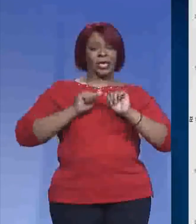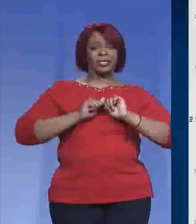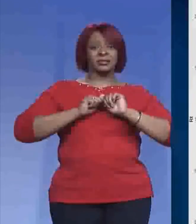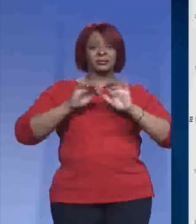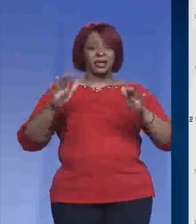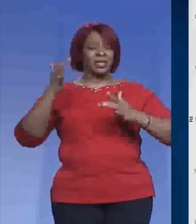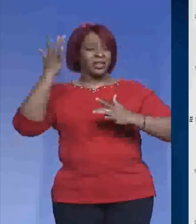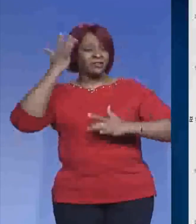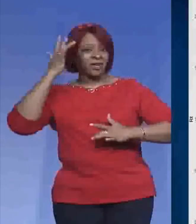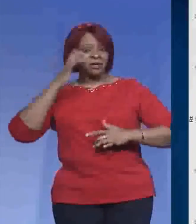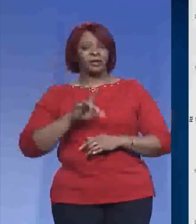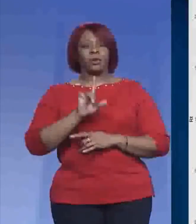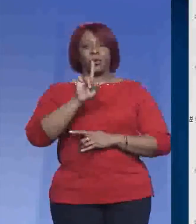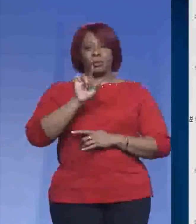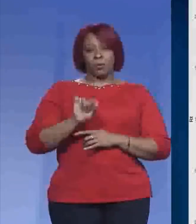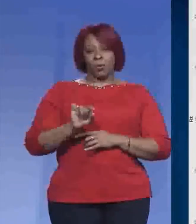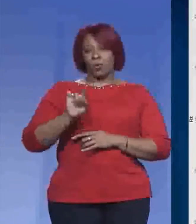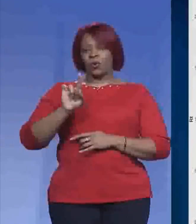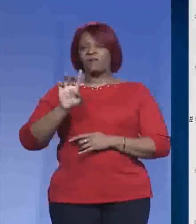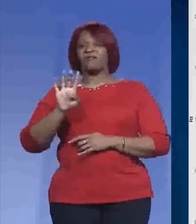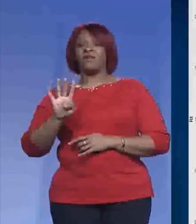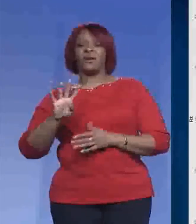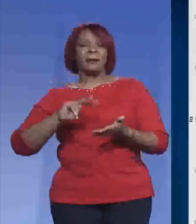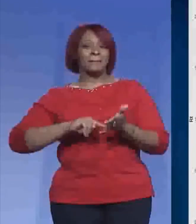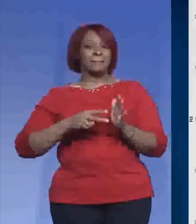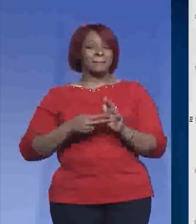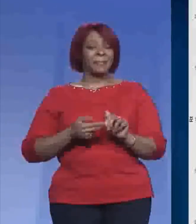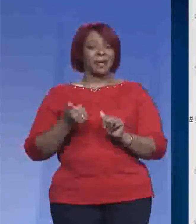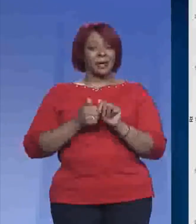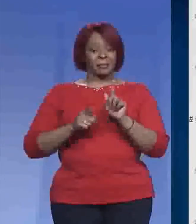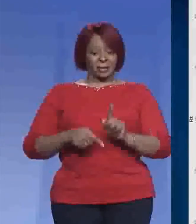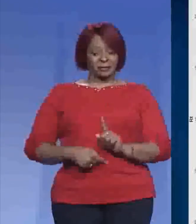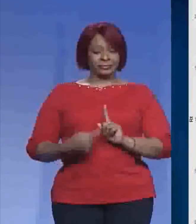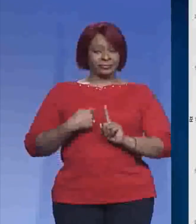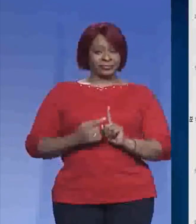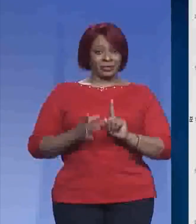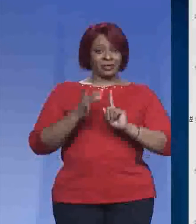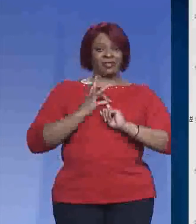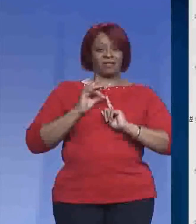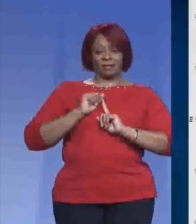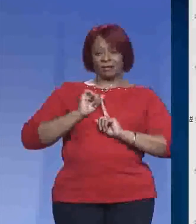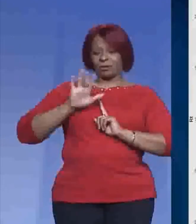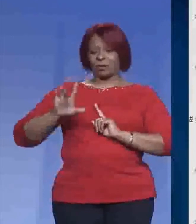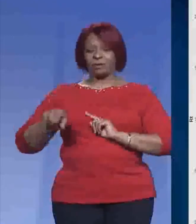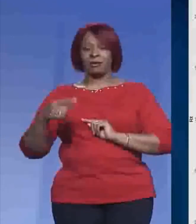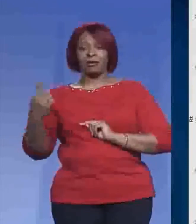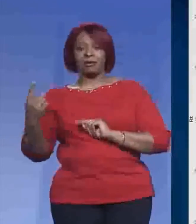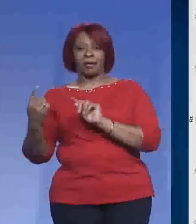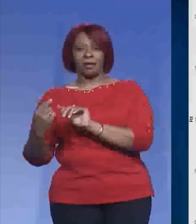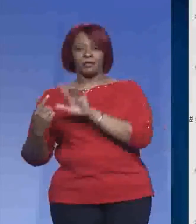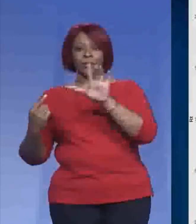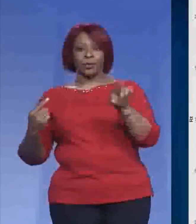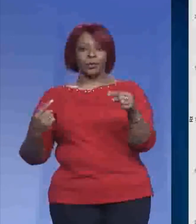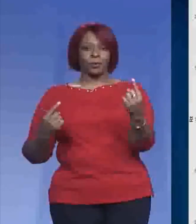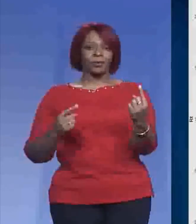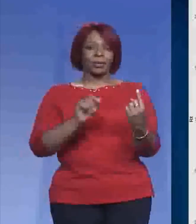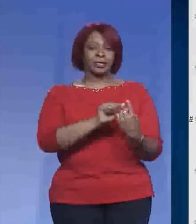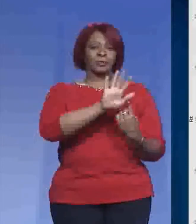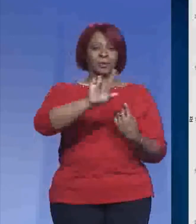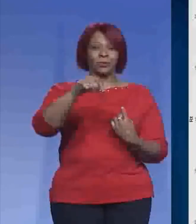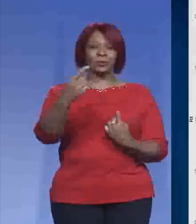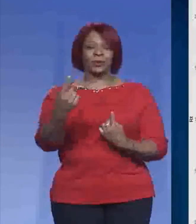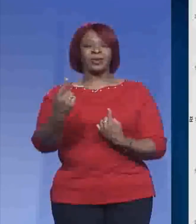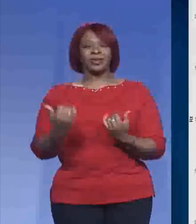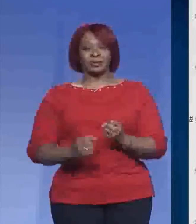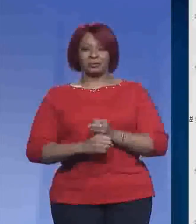of the virus is 1.14, meaning each case creates 1.14 new cases. We are once again